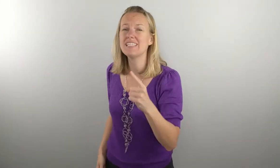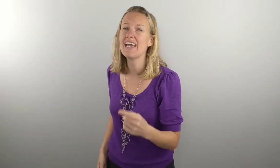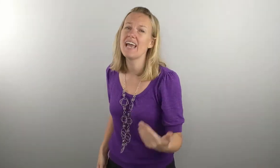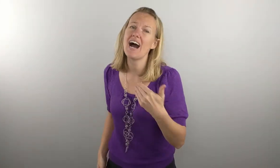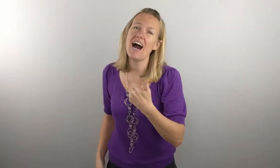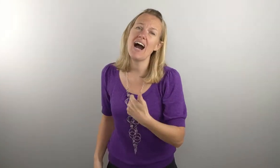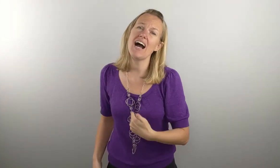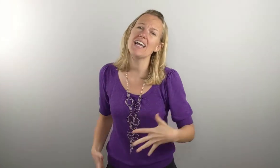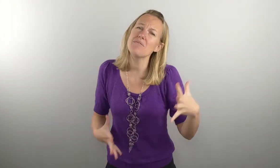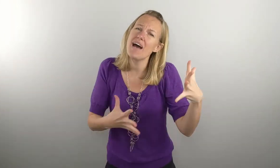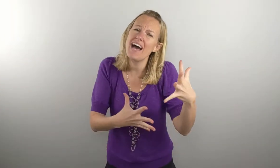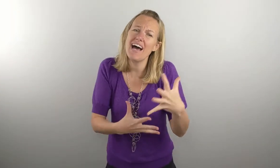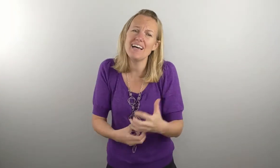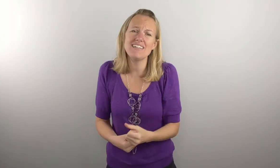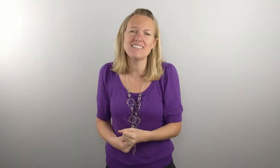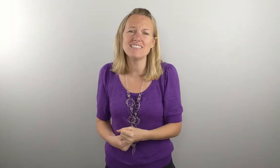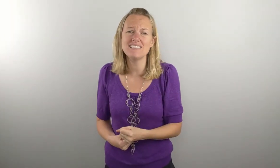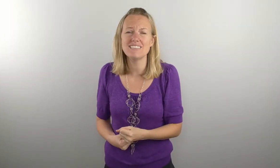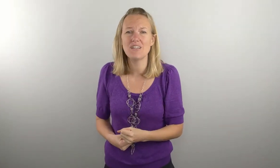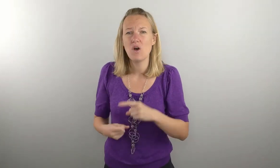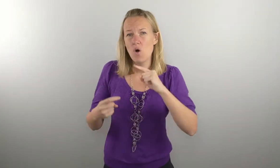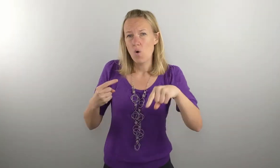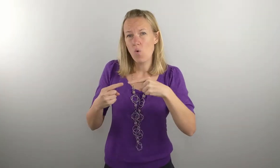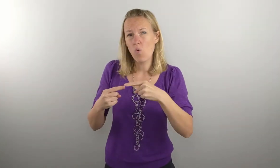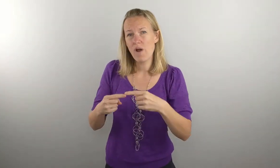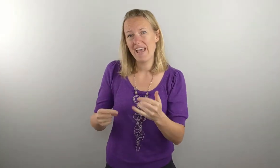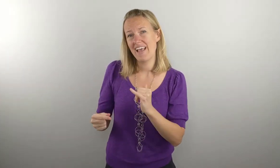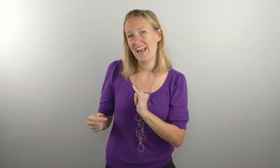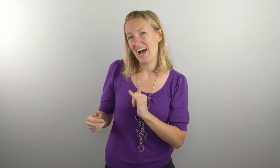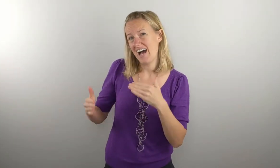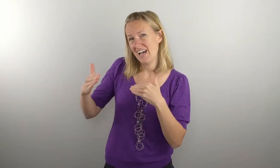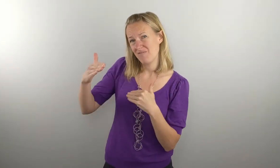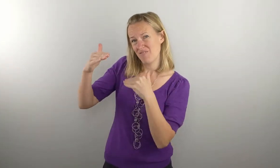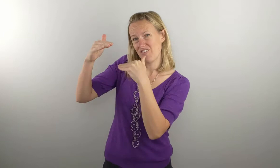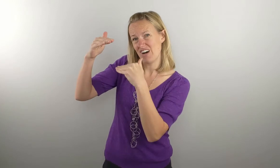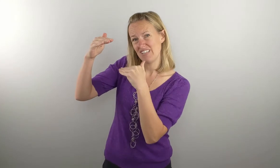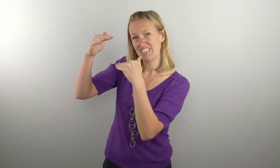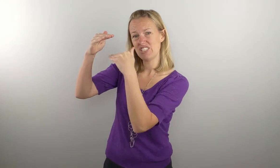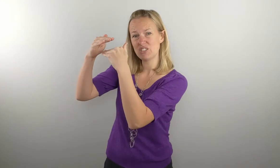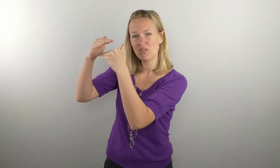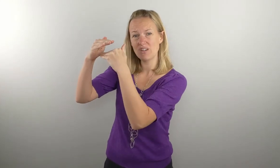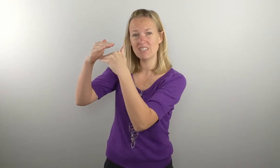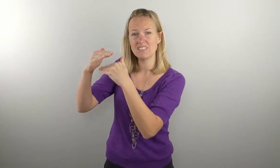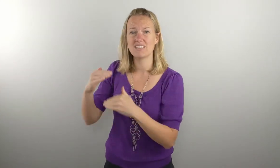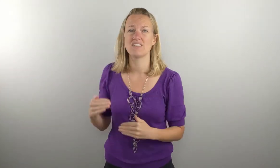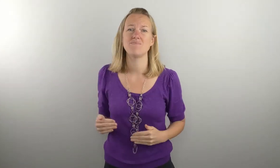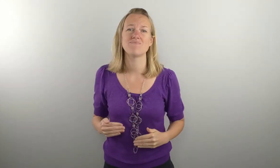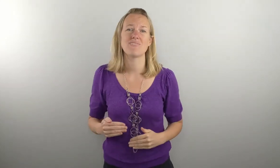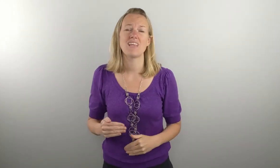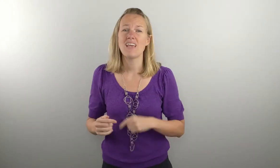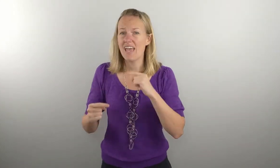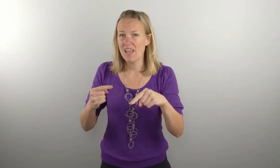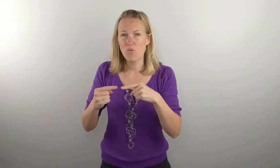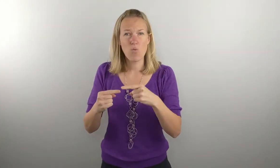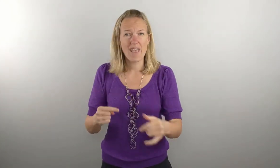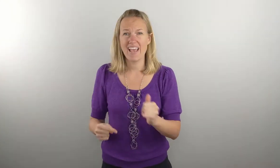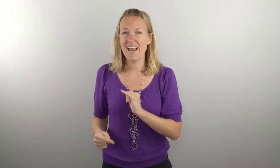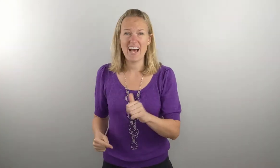say I am held when I'm falling short. And when